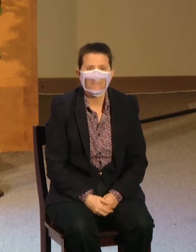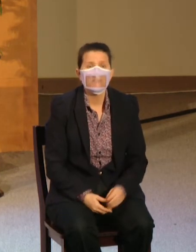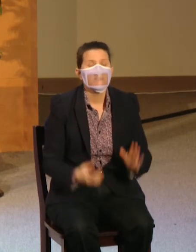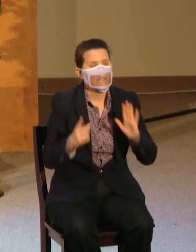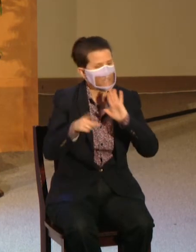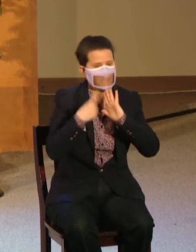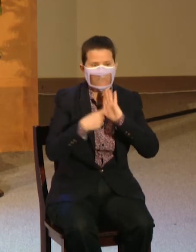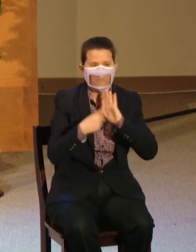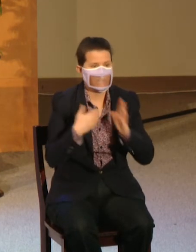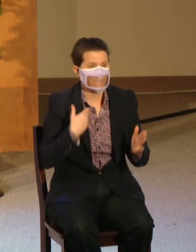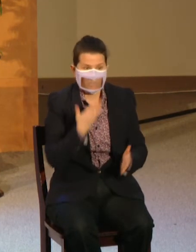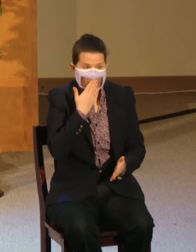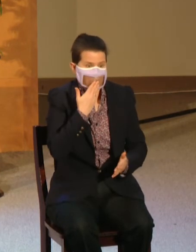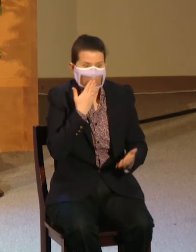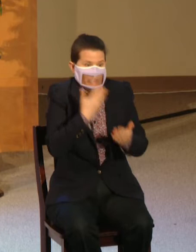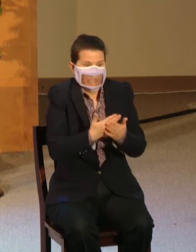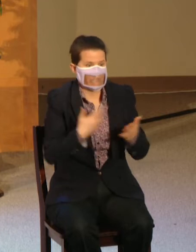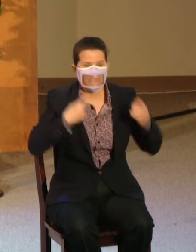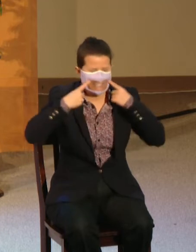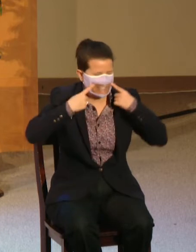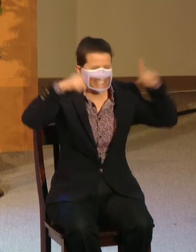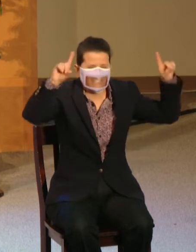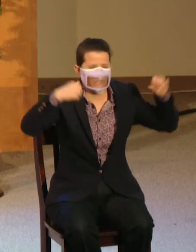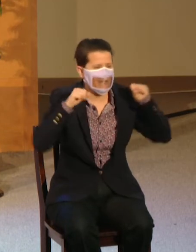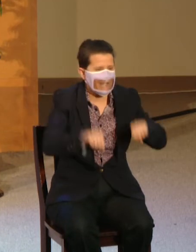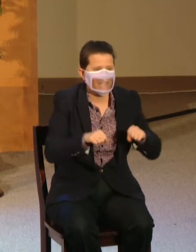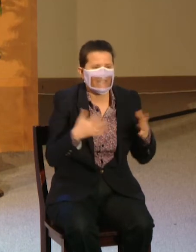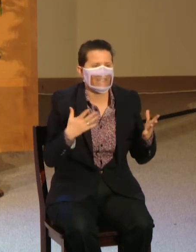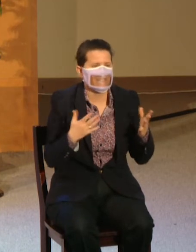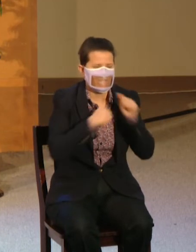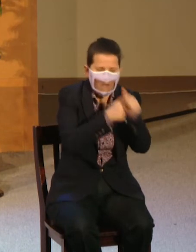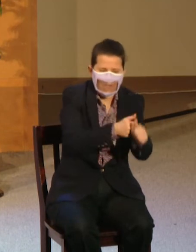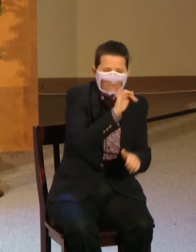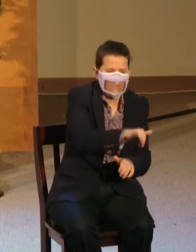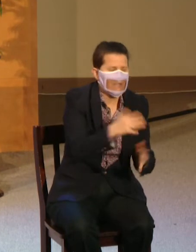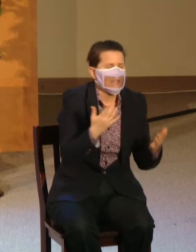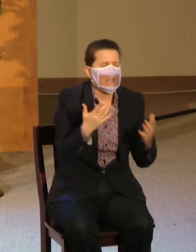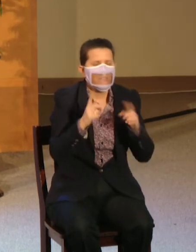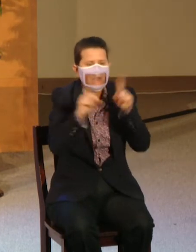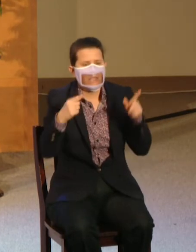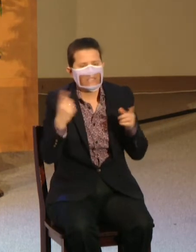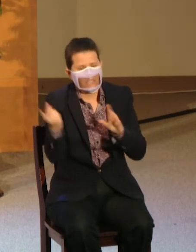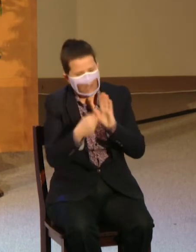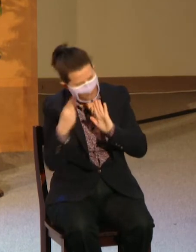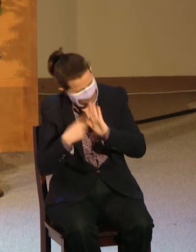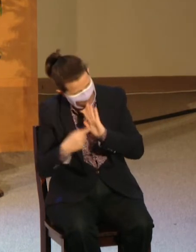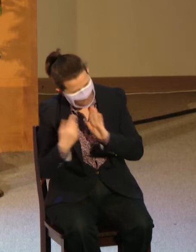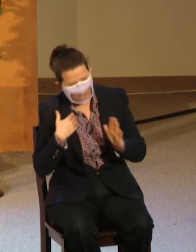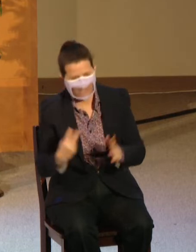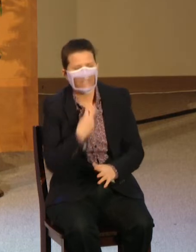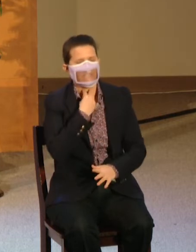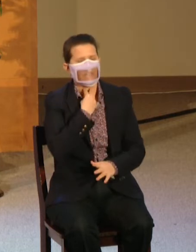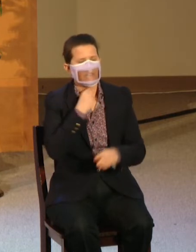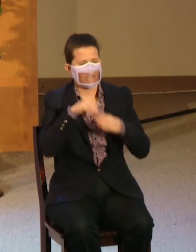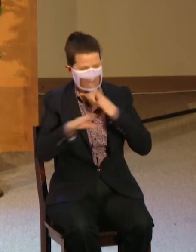and sometimes I'm not. Sometimes I get stuck in fear. I'm going to share with you a couple of instances where